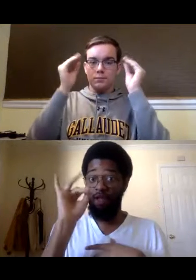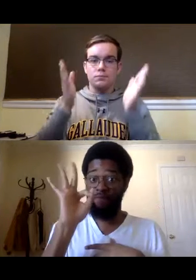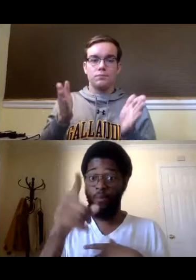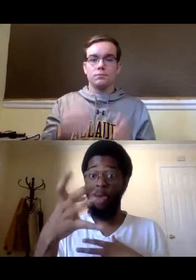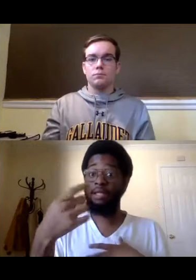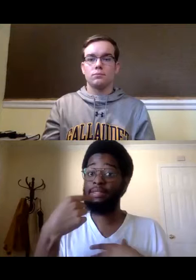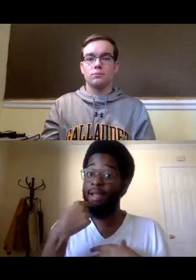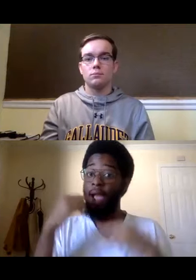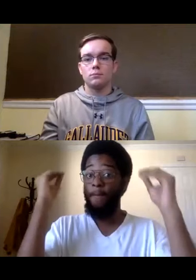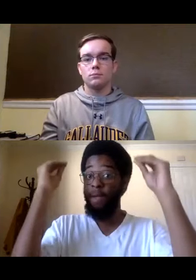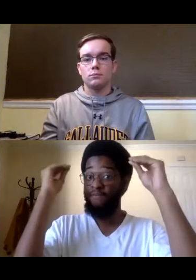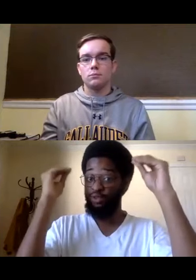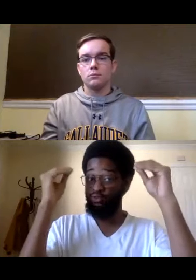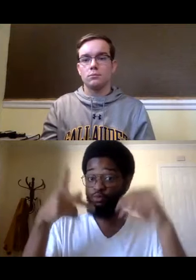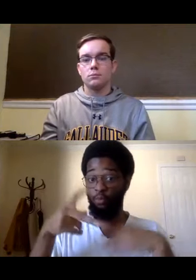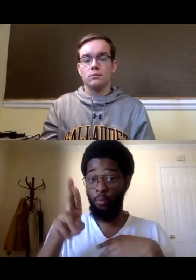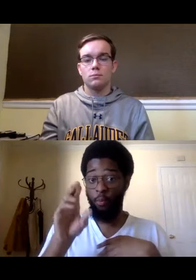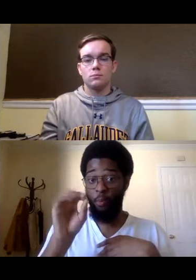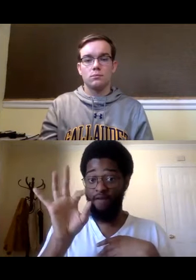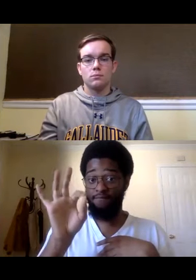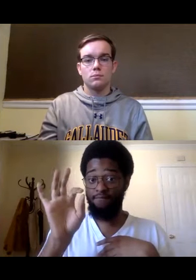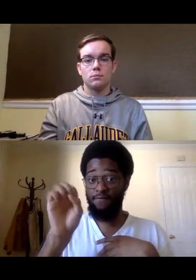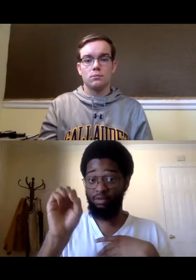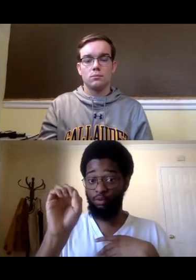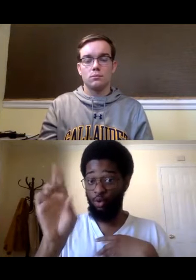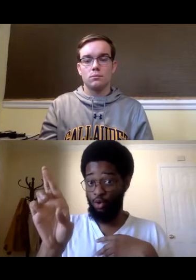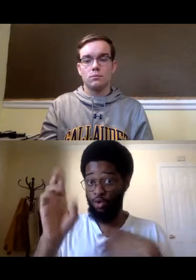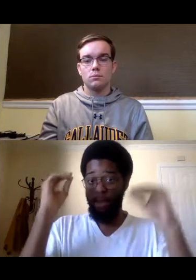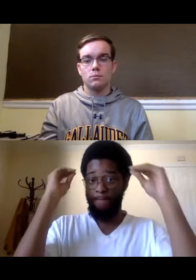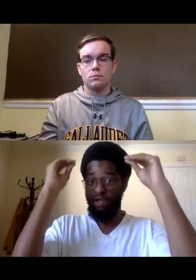earlier. So teacher. So if you want to say professor,